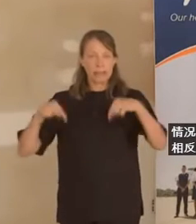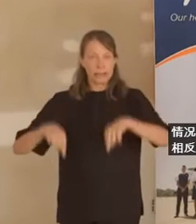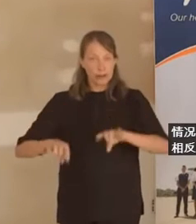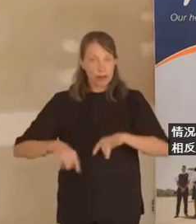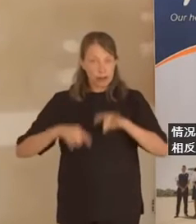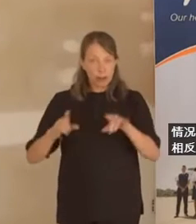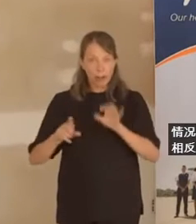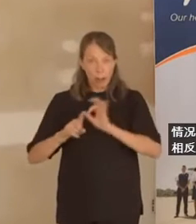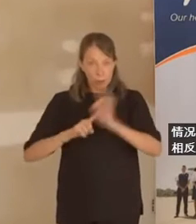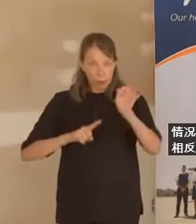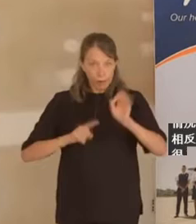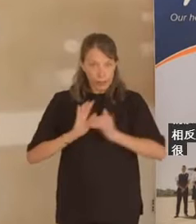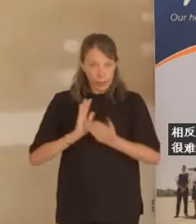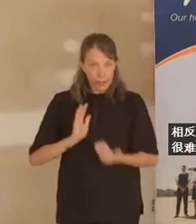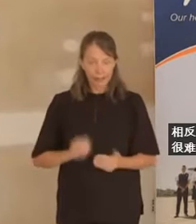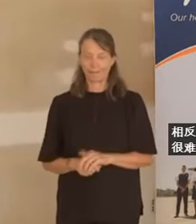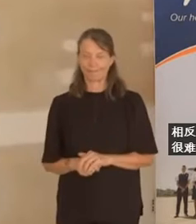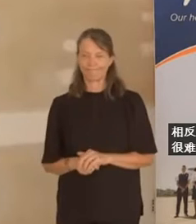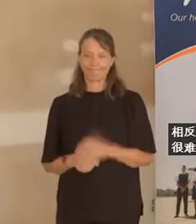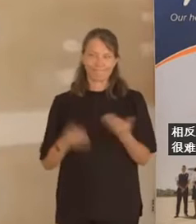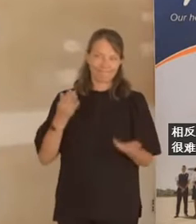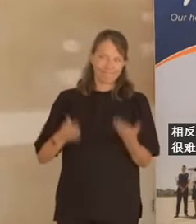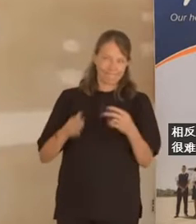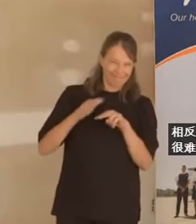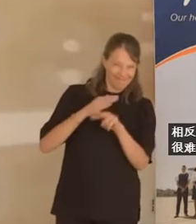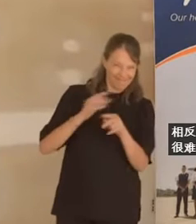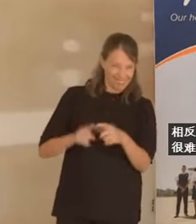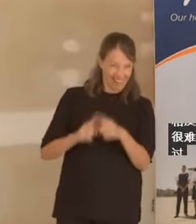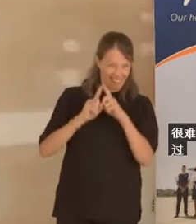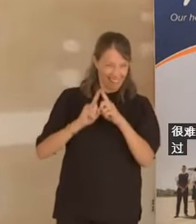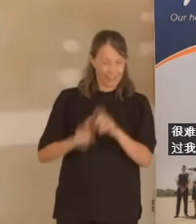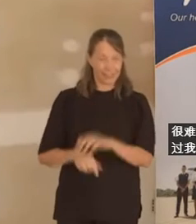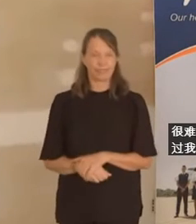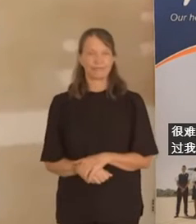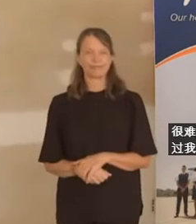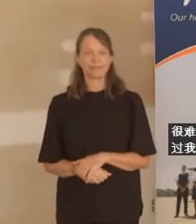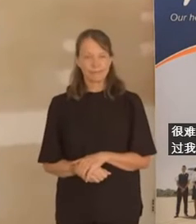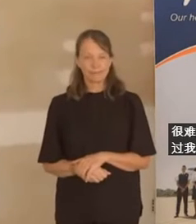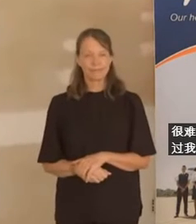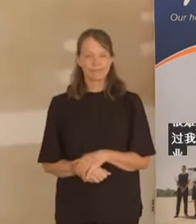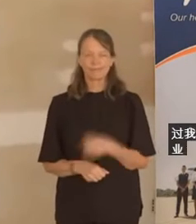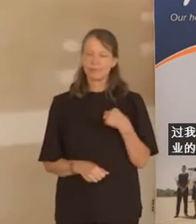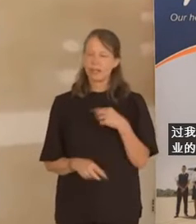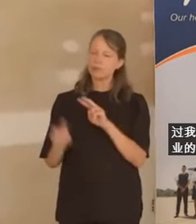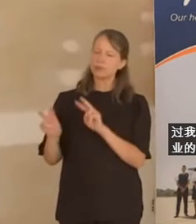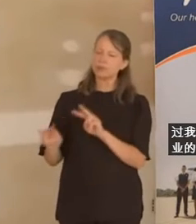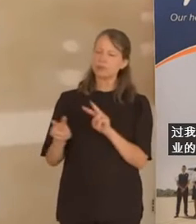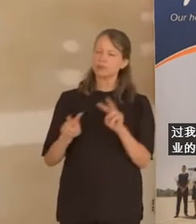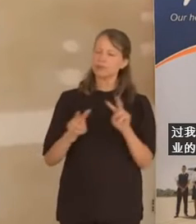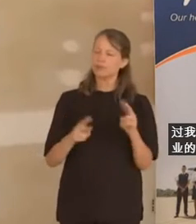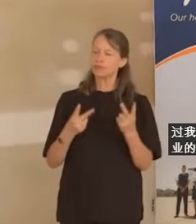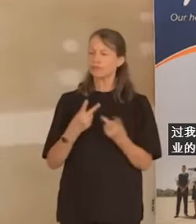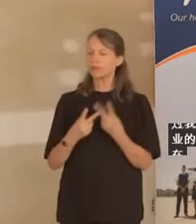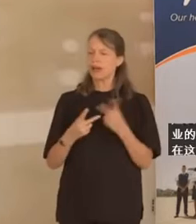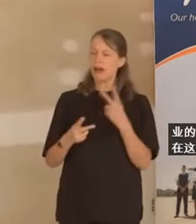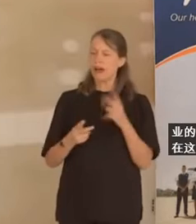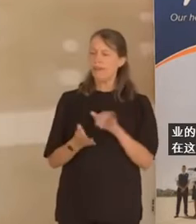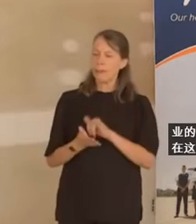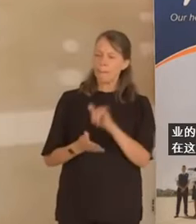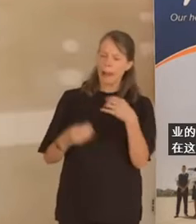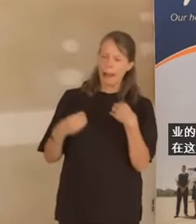think it's always very hard to predict, and I've watched some of my colleagues in the airline industry make predictions that we'll